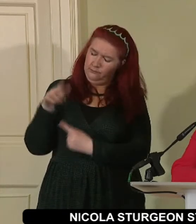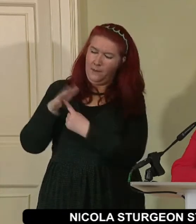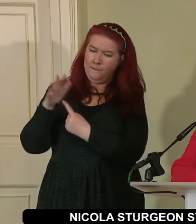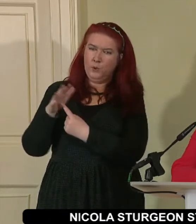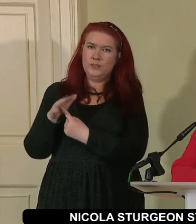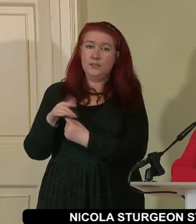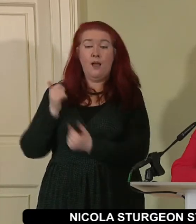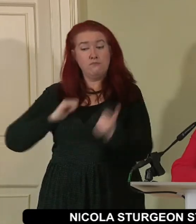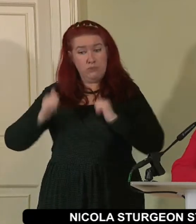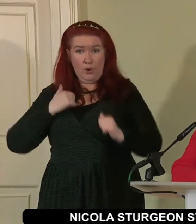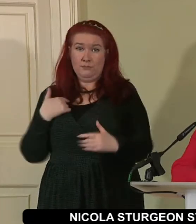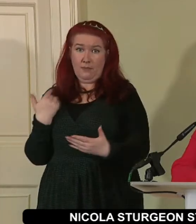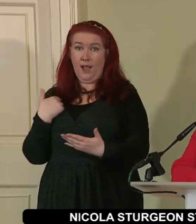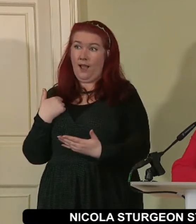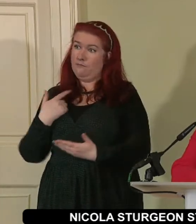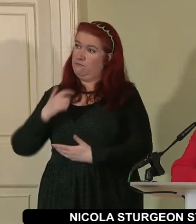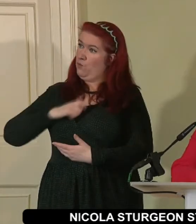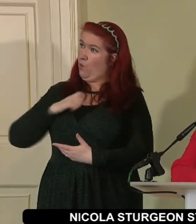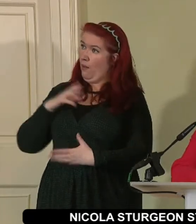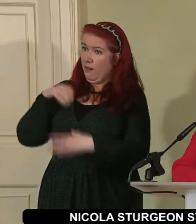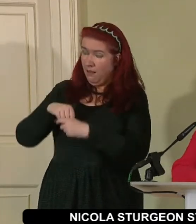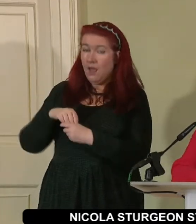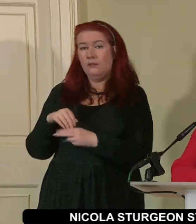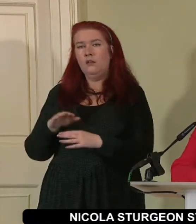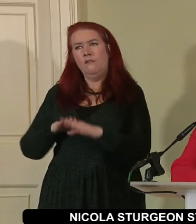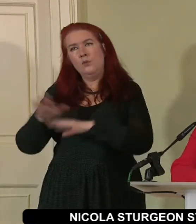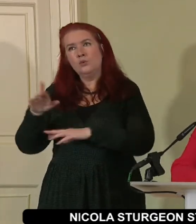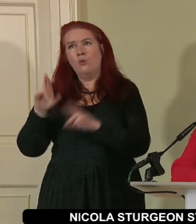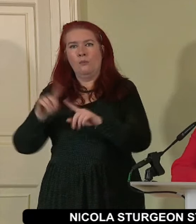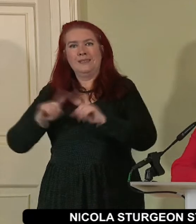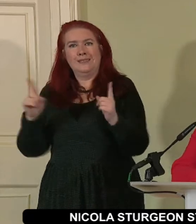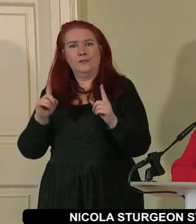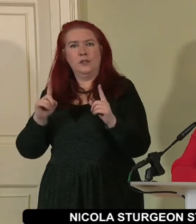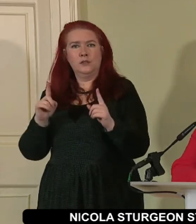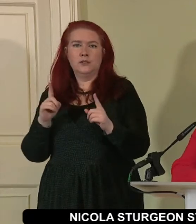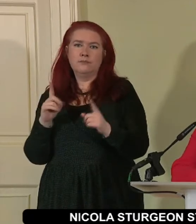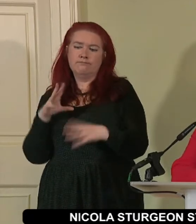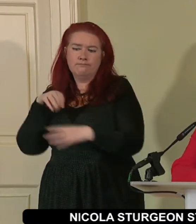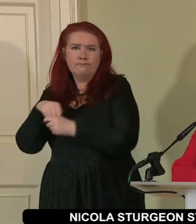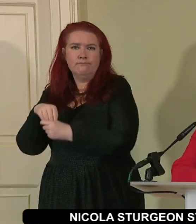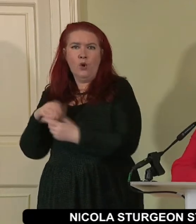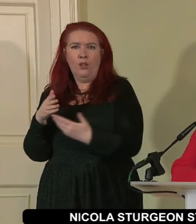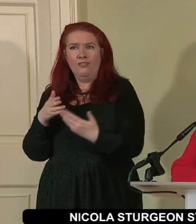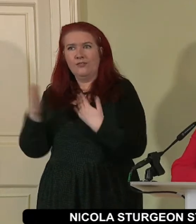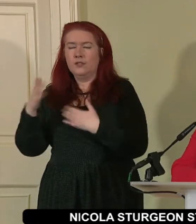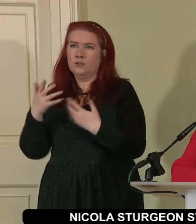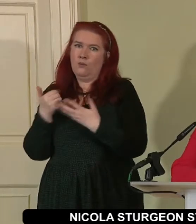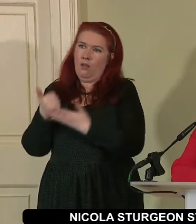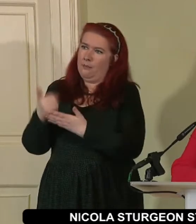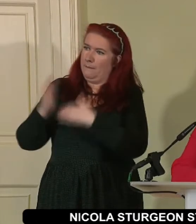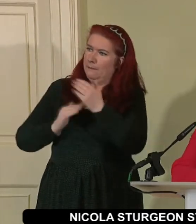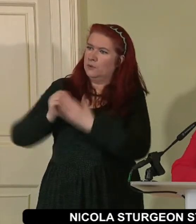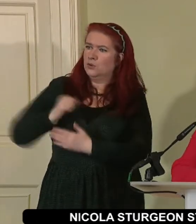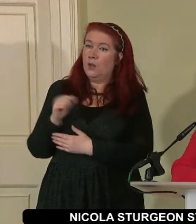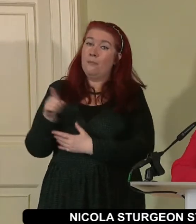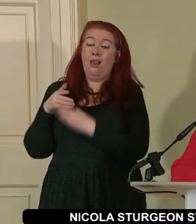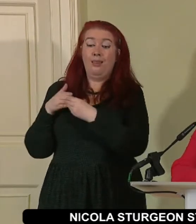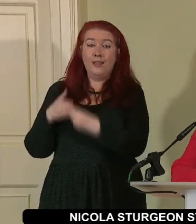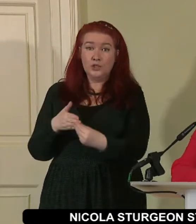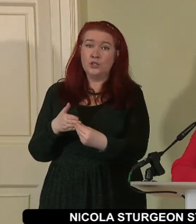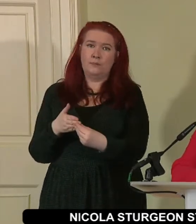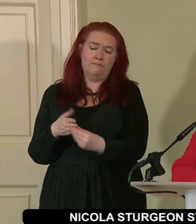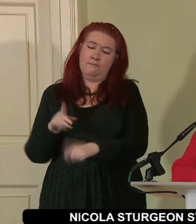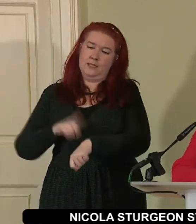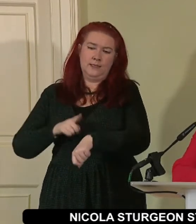of the part I have played and hope to continue to play in a different capacity in building the future of this country. But I think in terms of leadership, it's